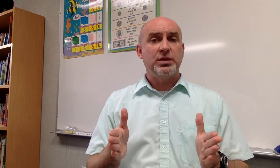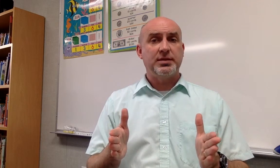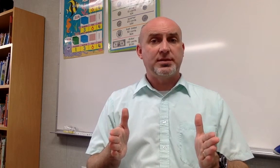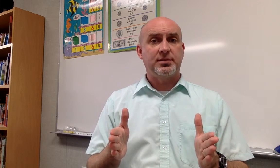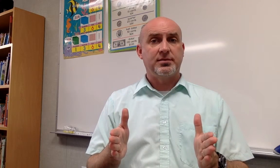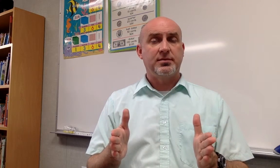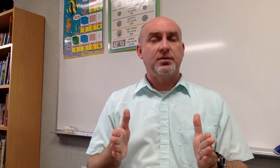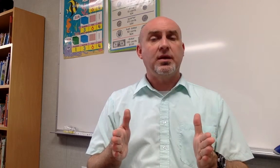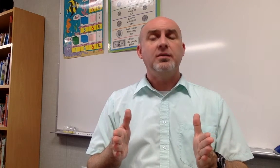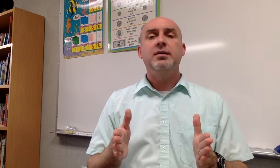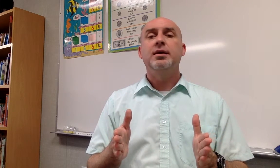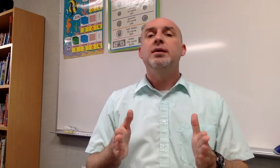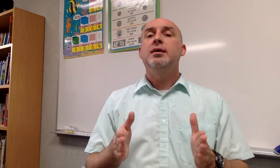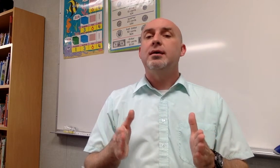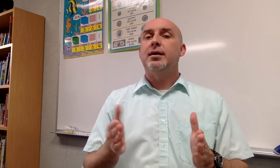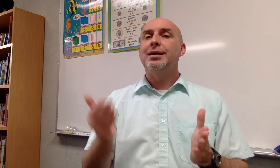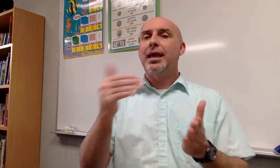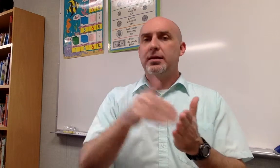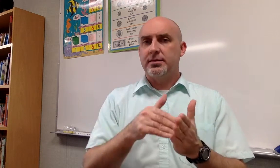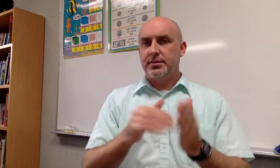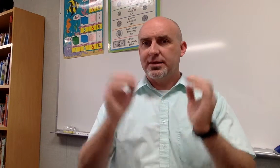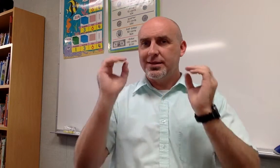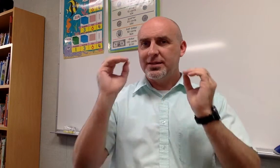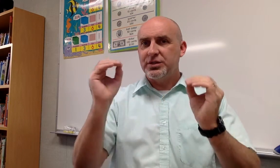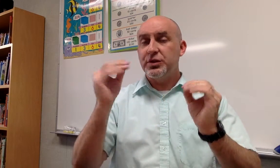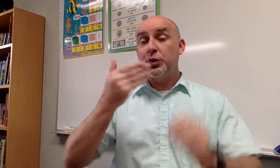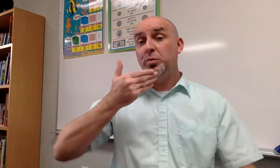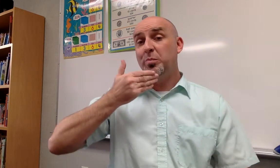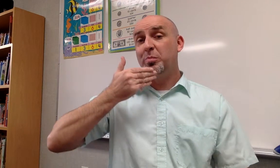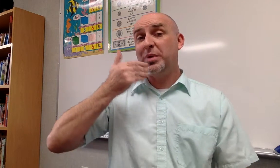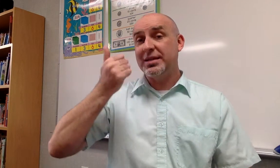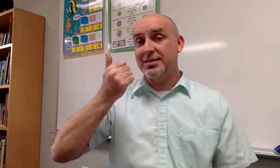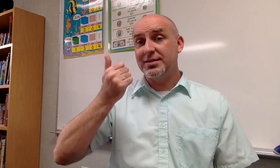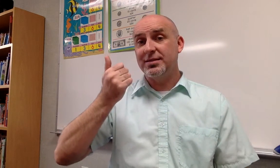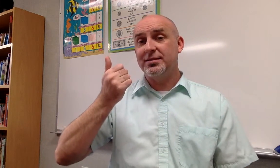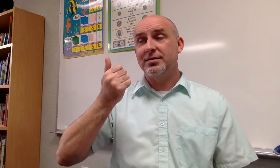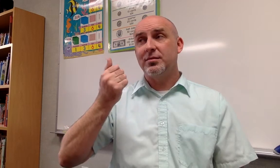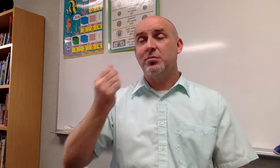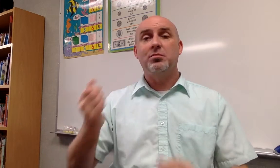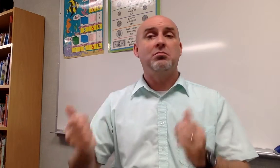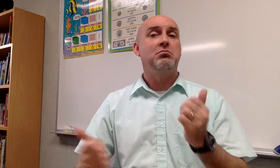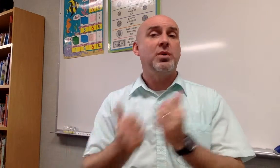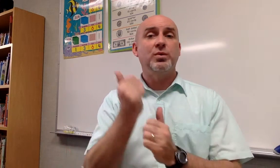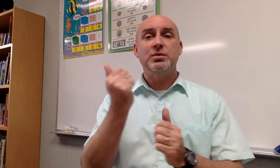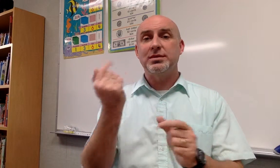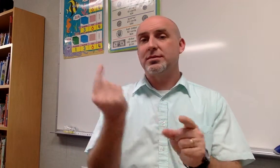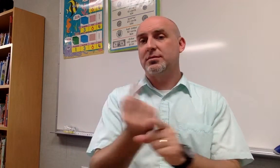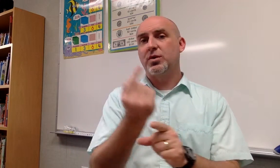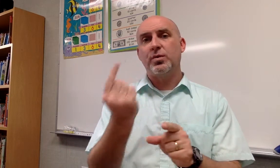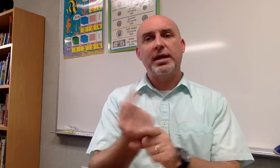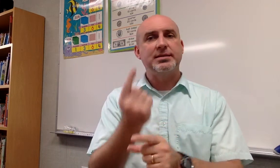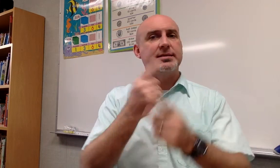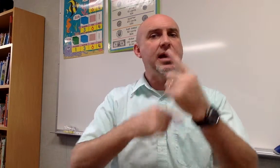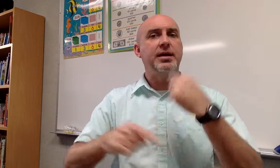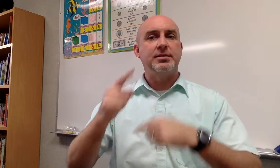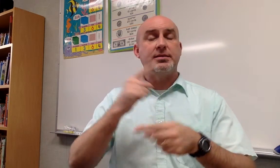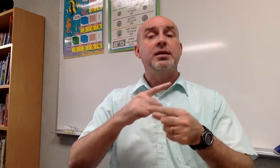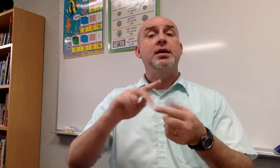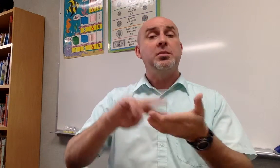Student. Okay? Again, teaching you best, most correct signs means